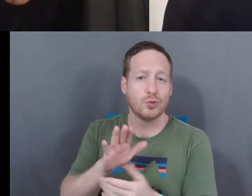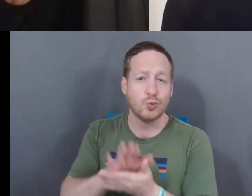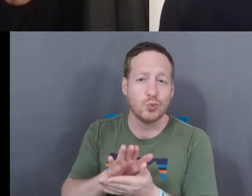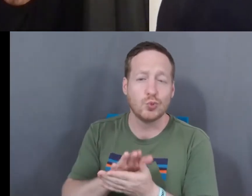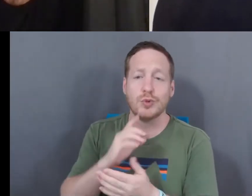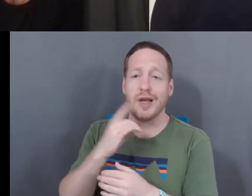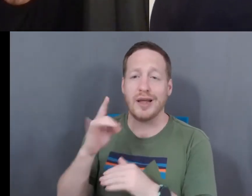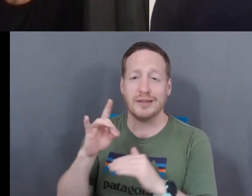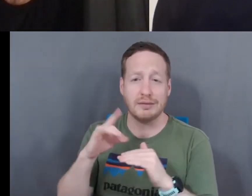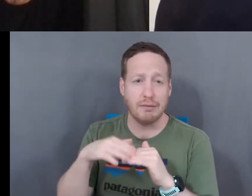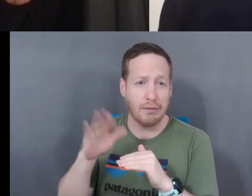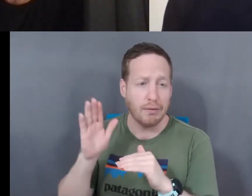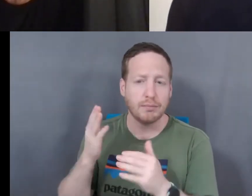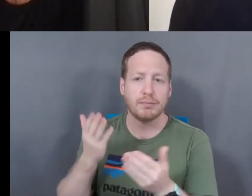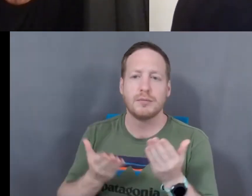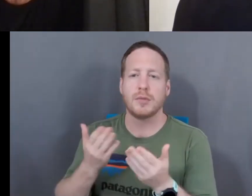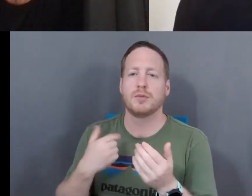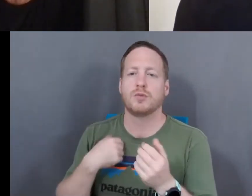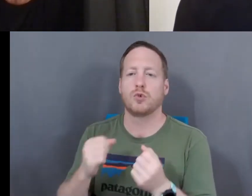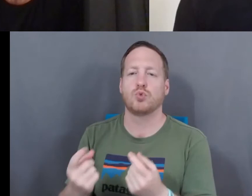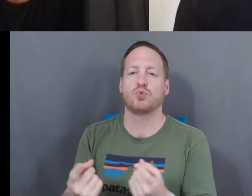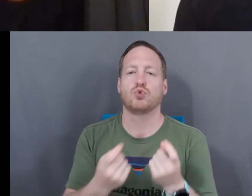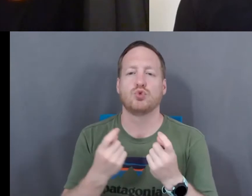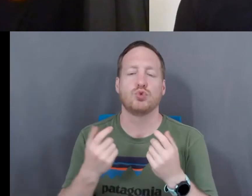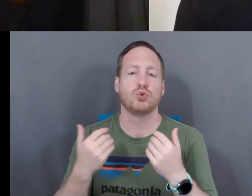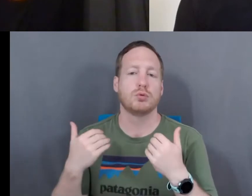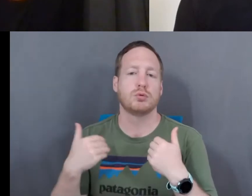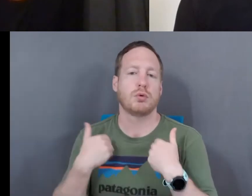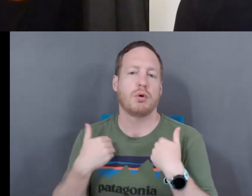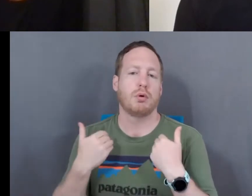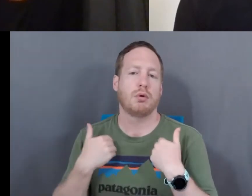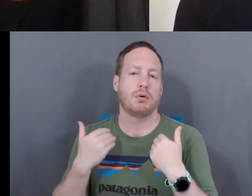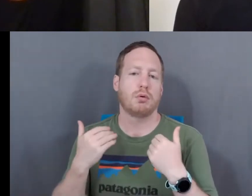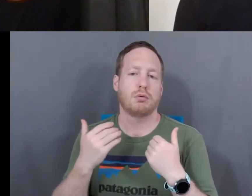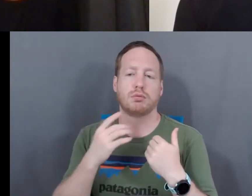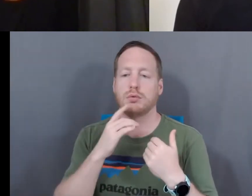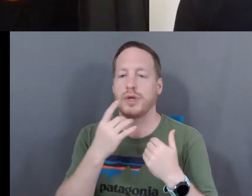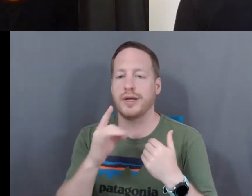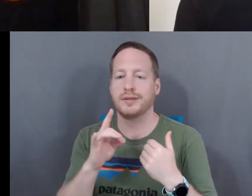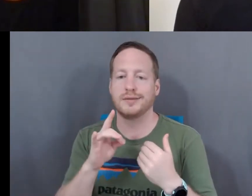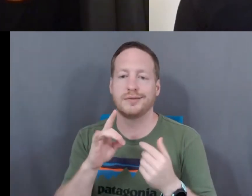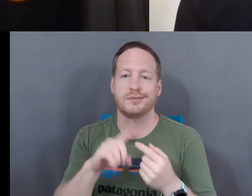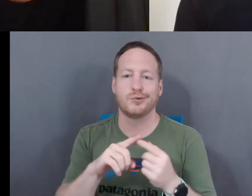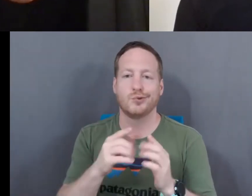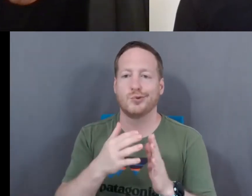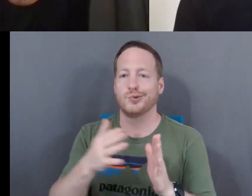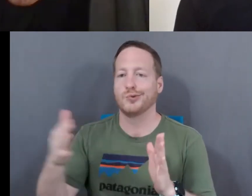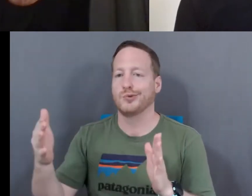graduate from the school who's over 18, who might be interested. It'd be great to have youth